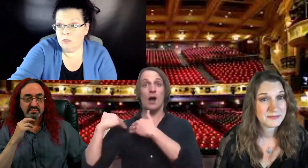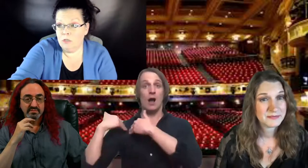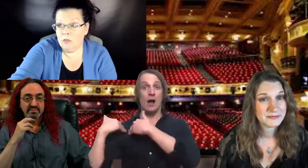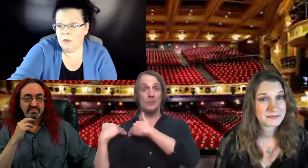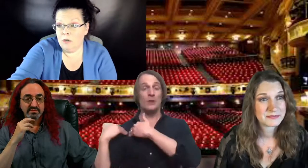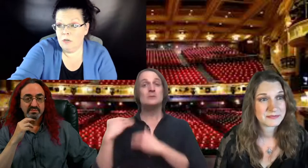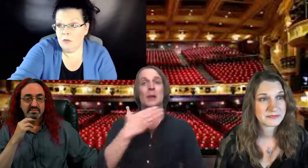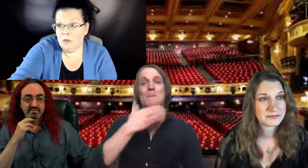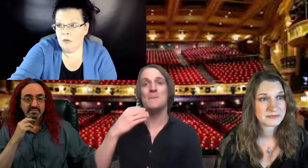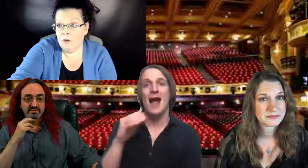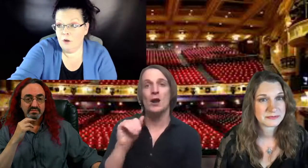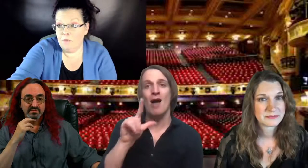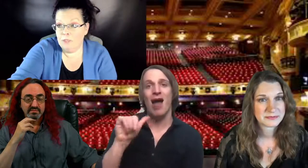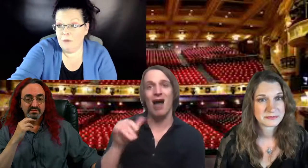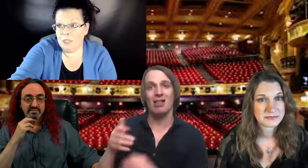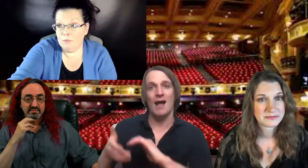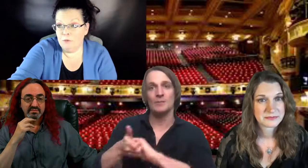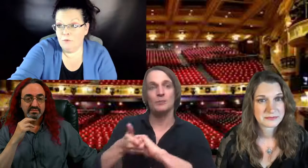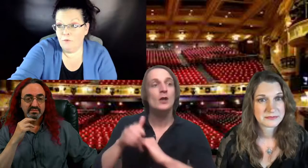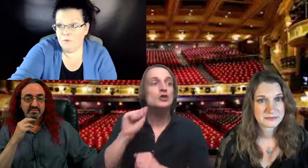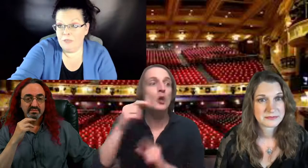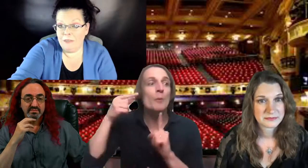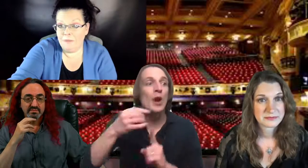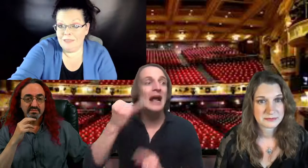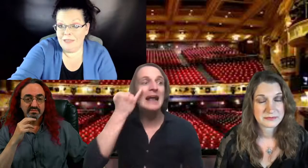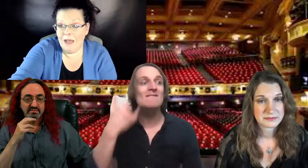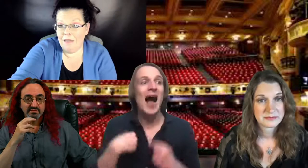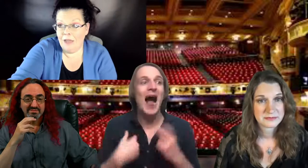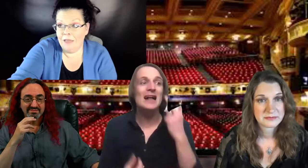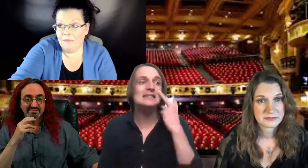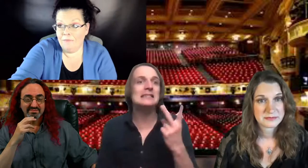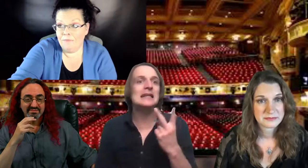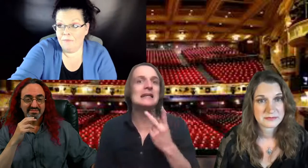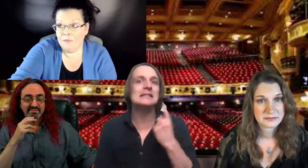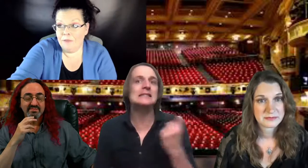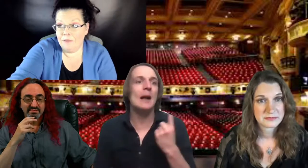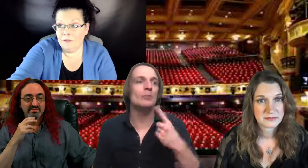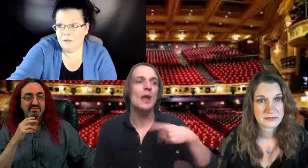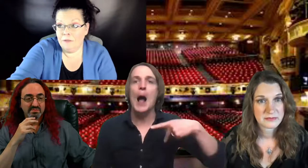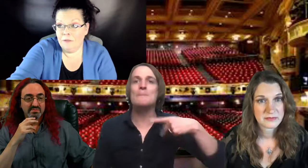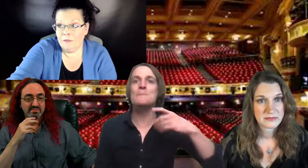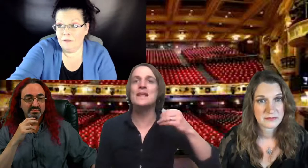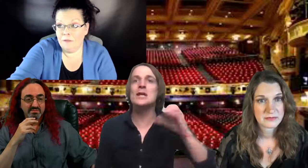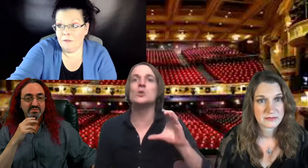individuals are responsible for being the best ally.